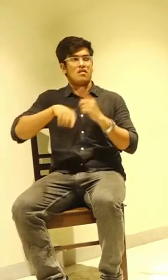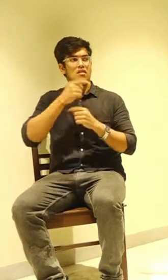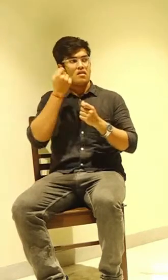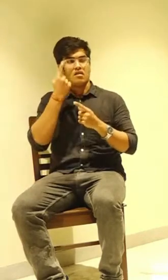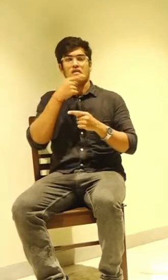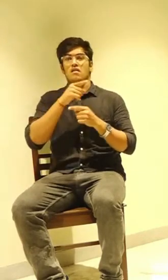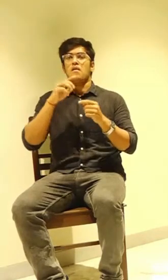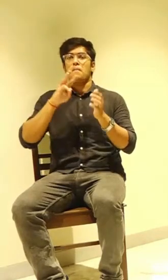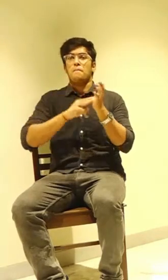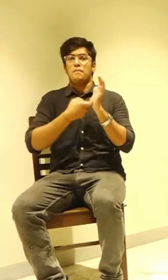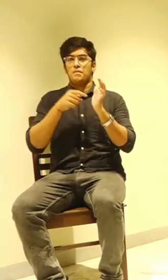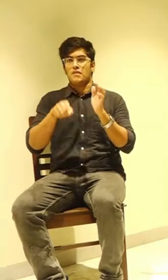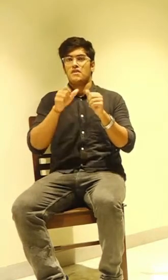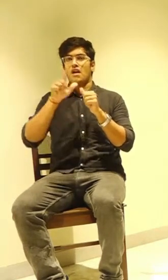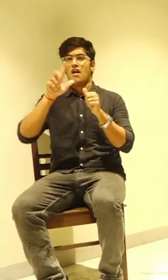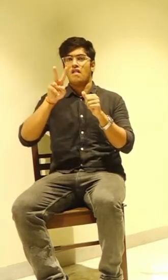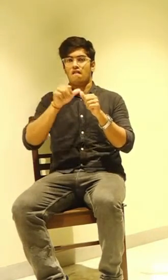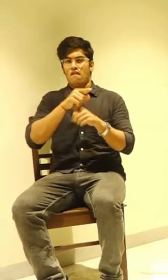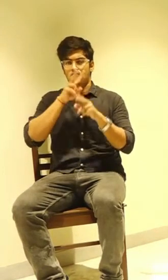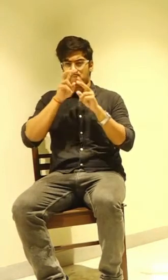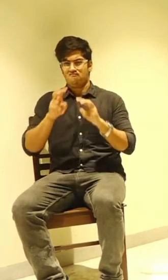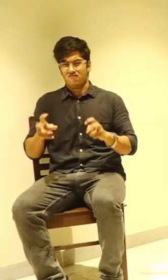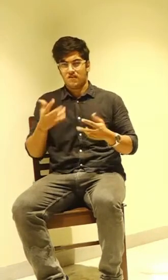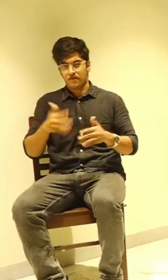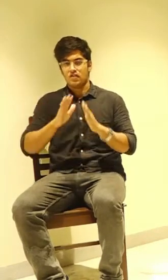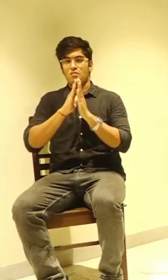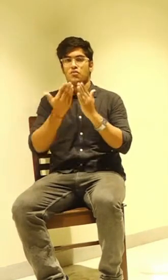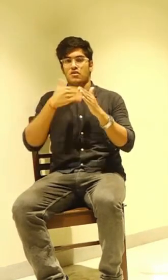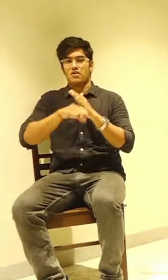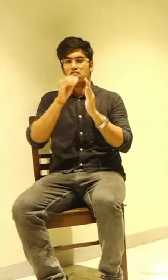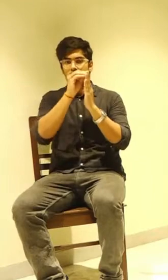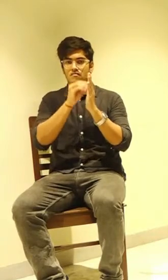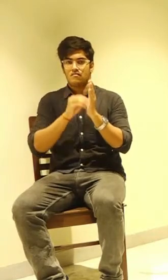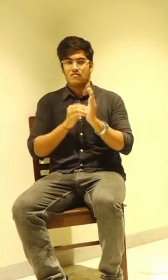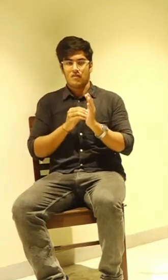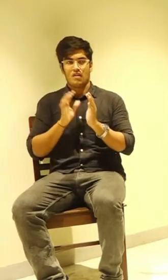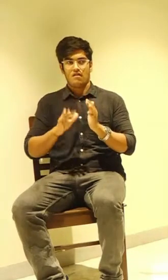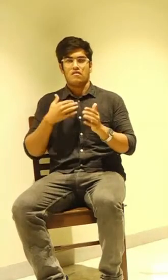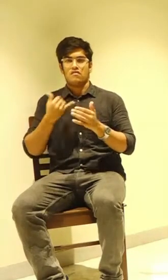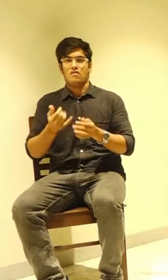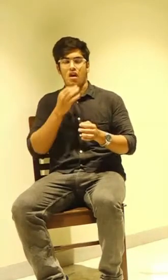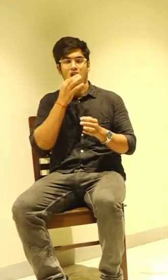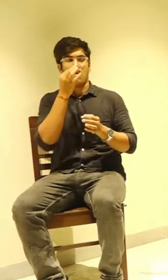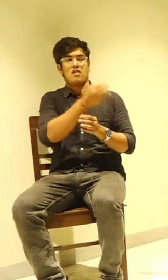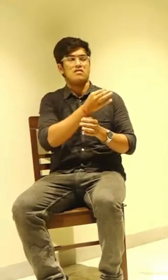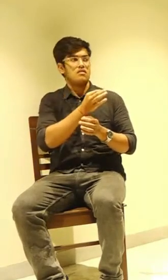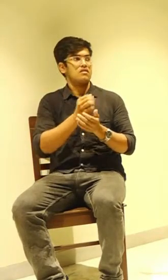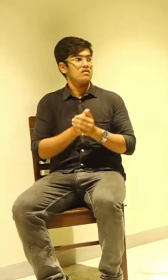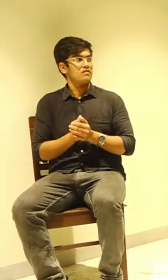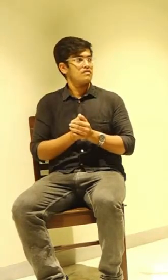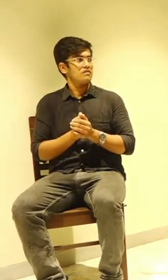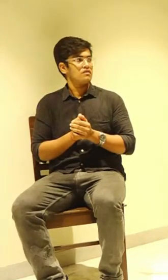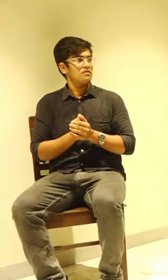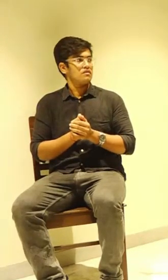has thoroughly studied in his book. And at this point, I'd like to ask you, Mr. Alva, that